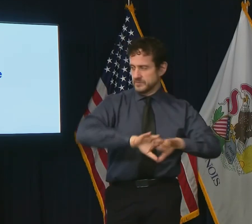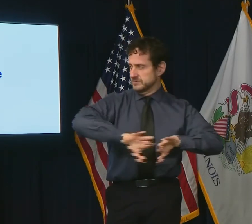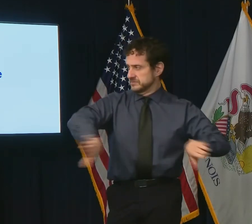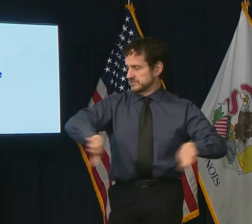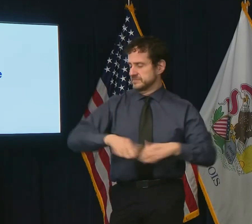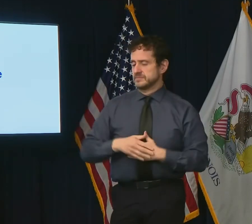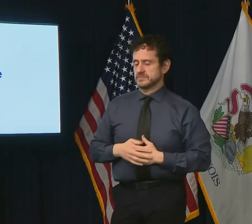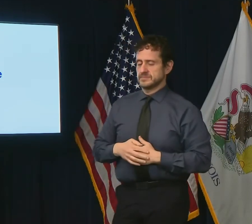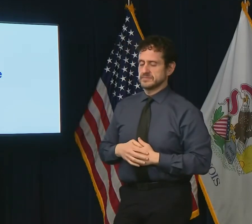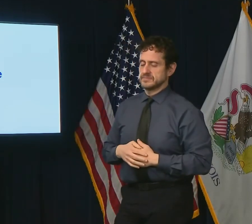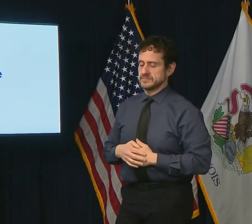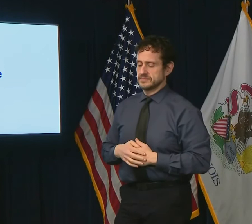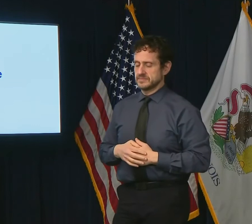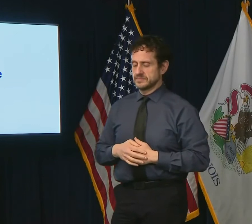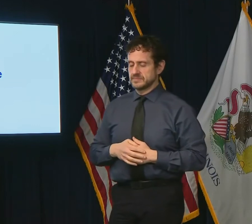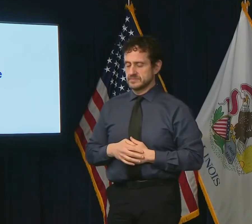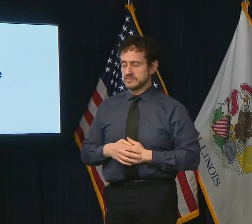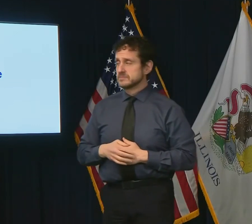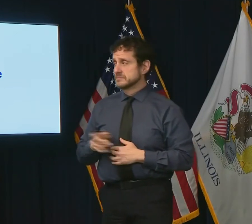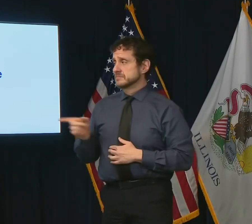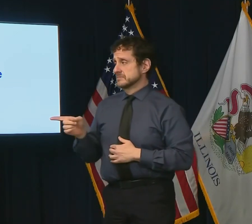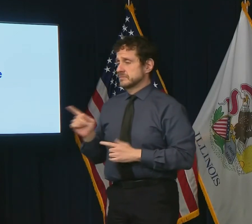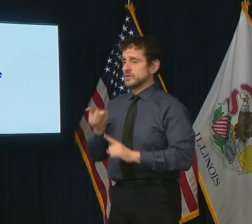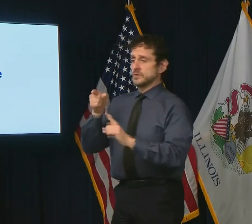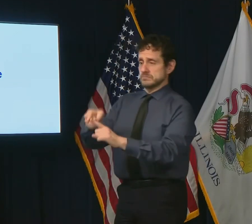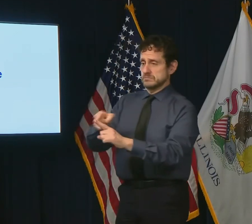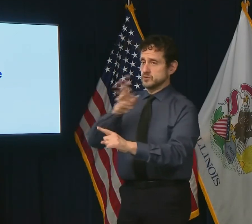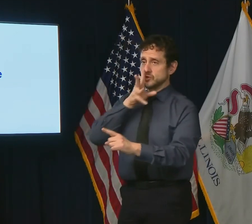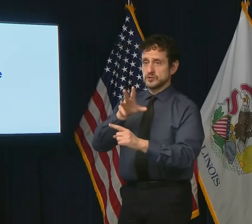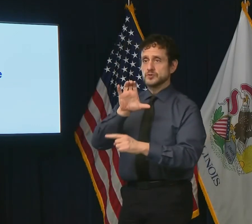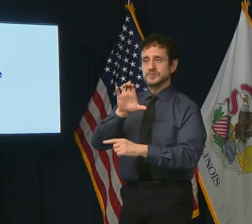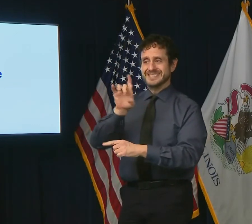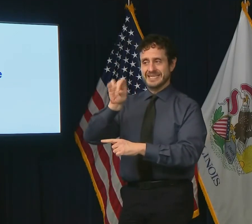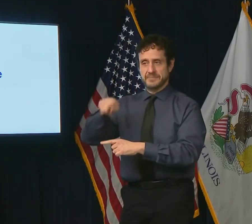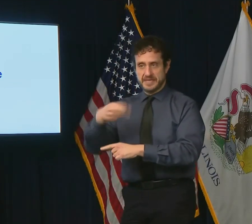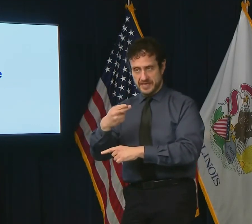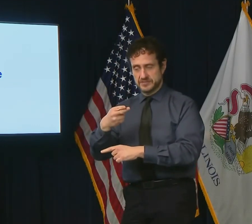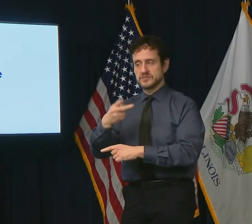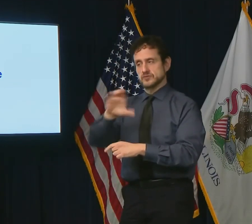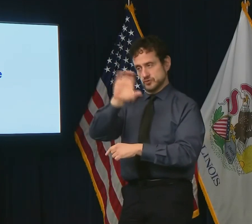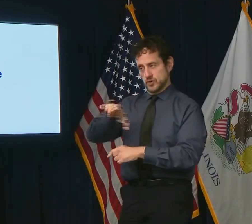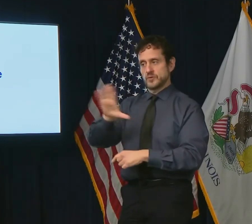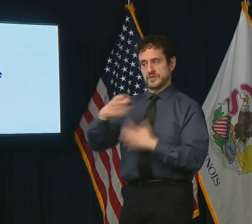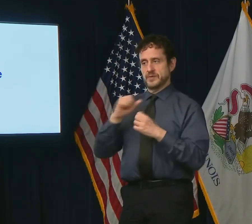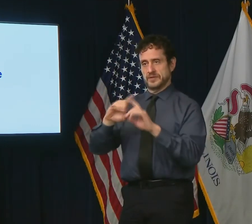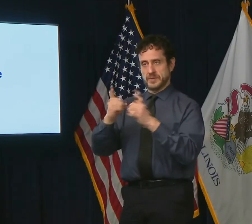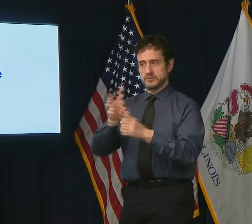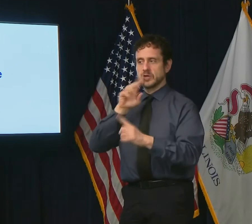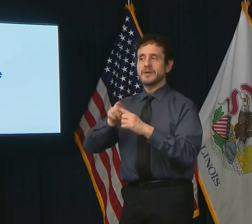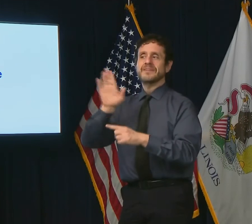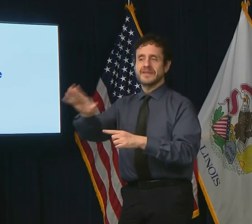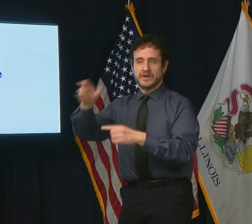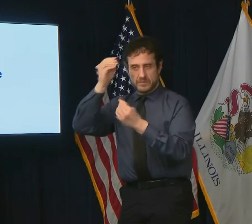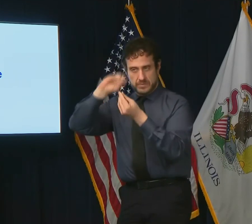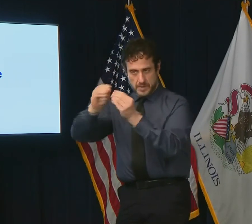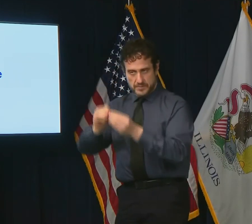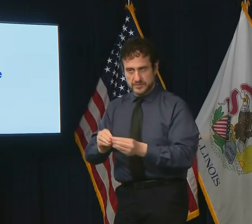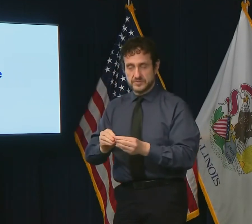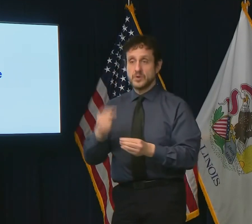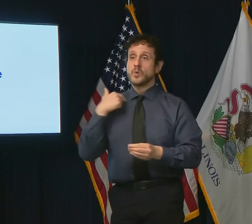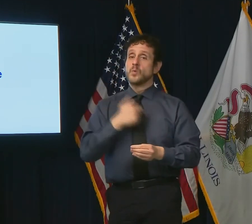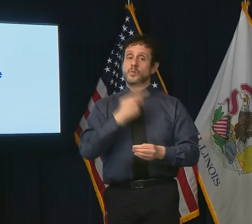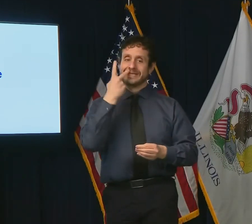So I might direct you back to CDPH to get that specific data. We do get the outbreak data across the state.